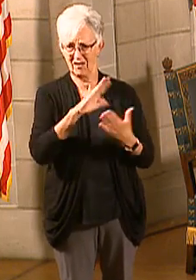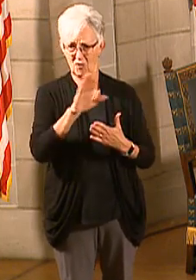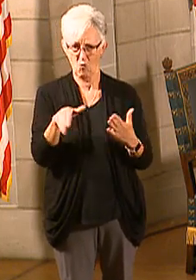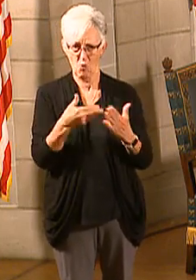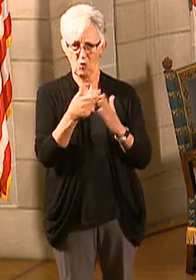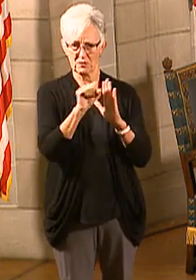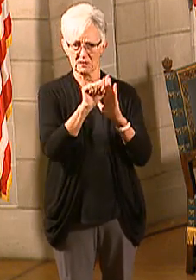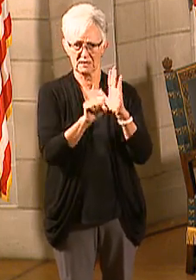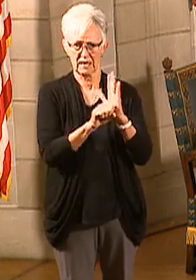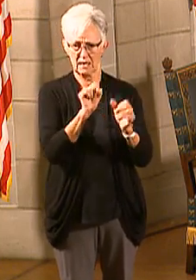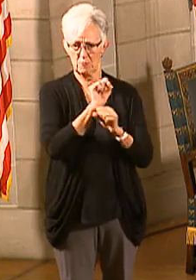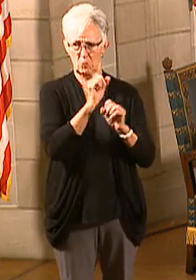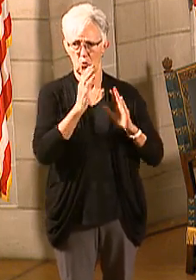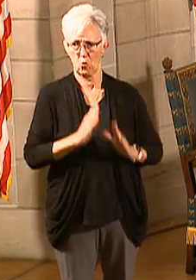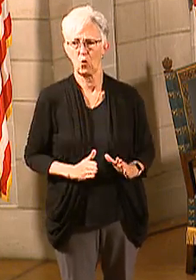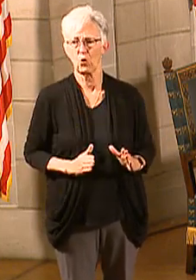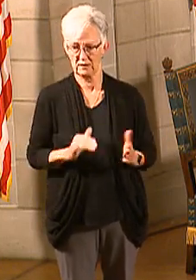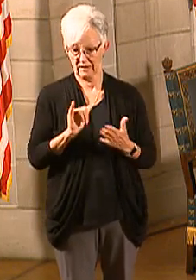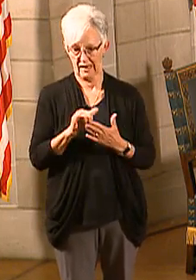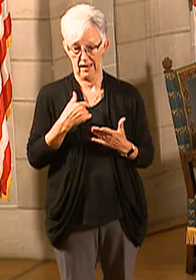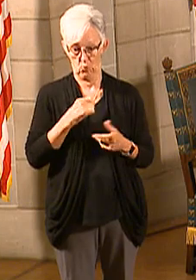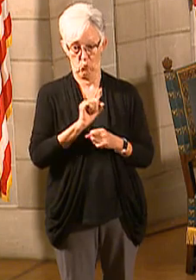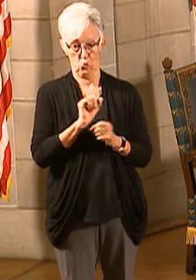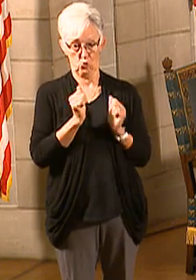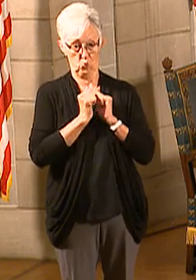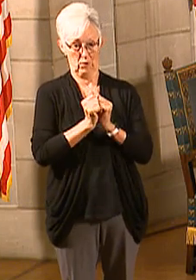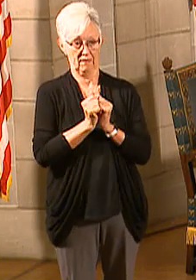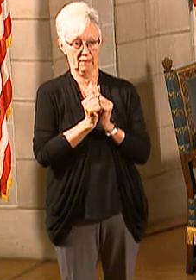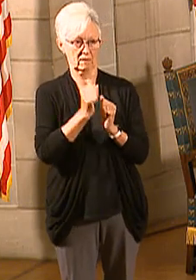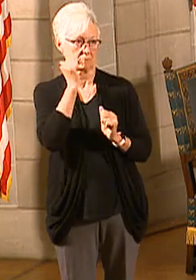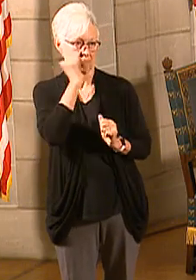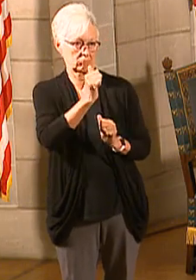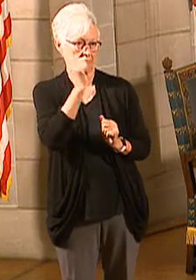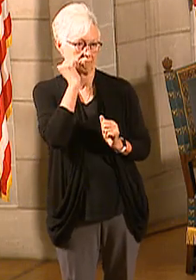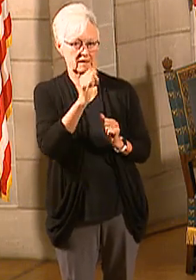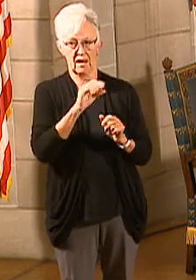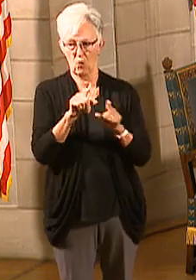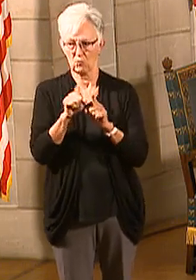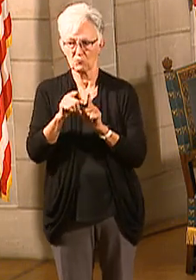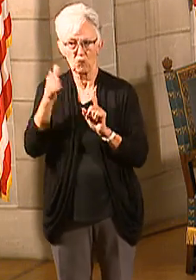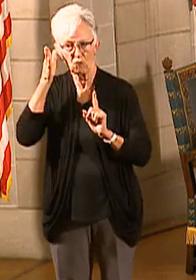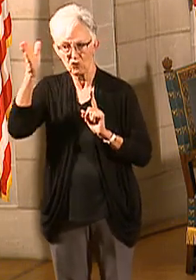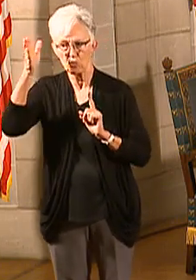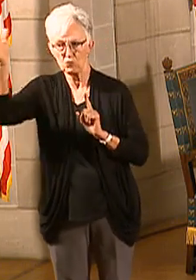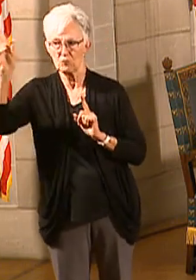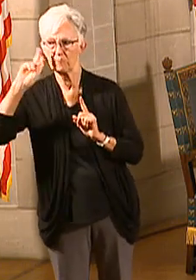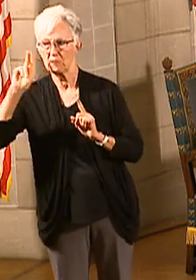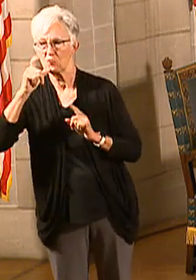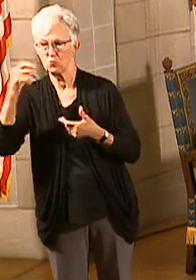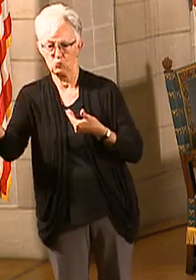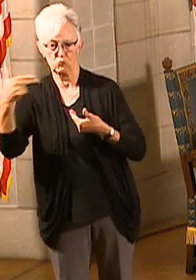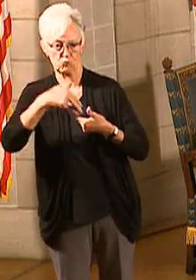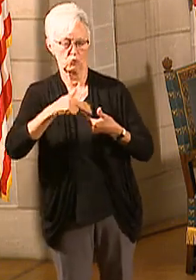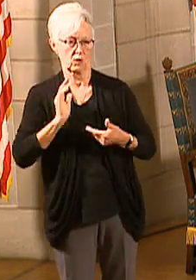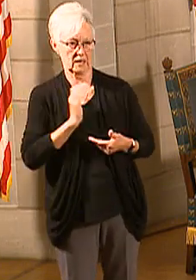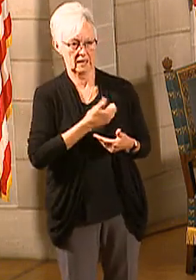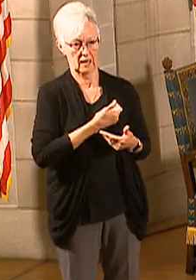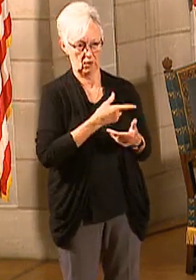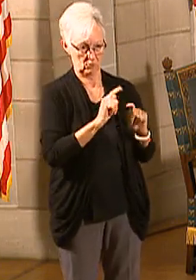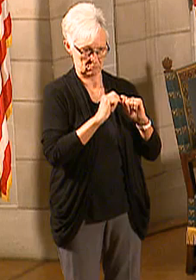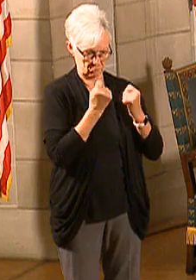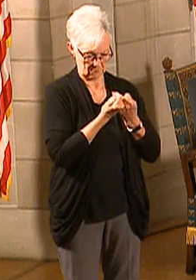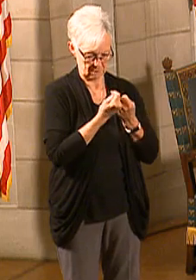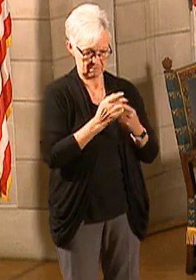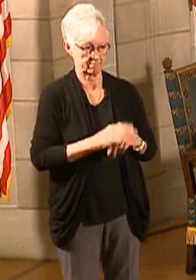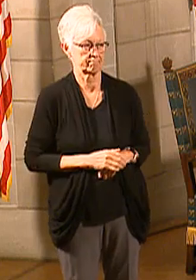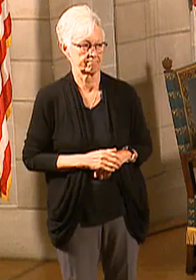the opportunity to serve every day, but also those that have yet to enter the field. Being the Deputy Director for Protection and Safety, I'm in